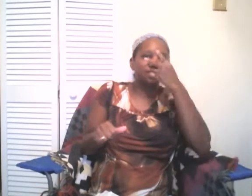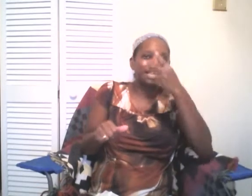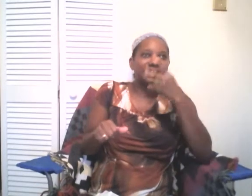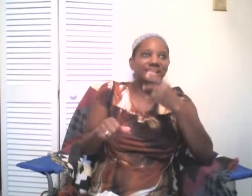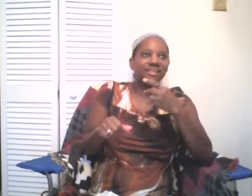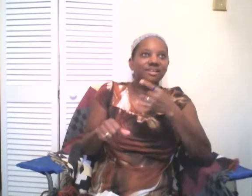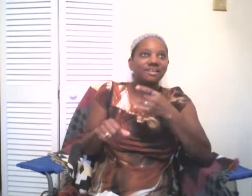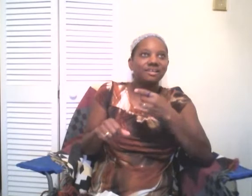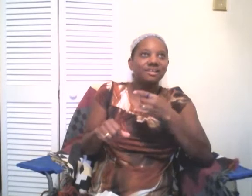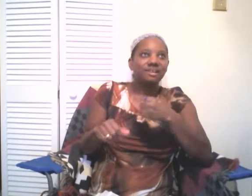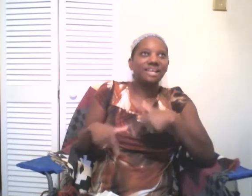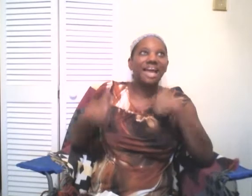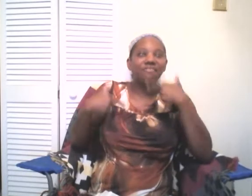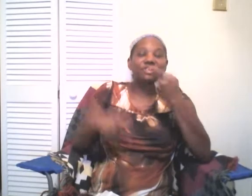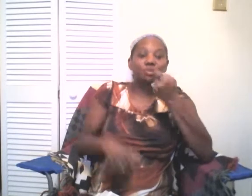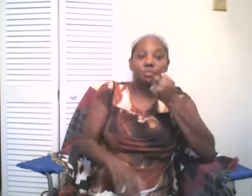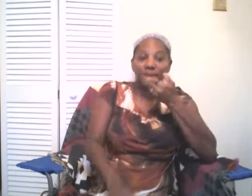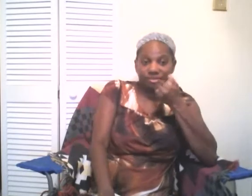see life a little better.